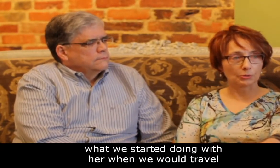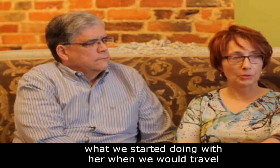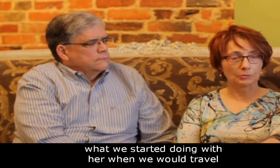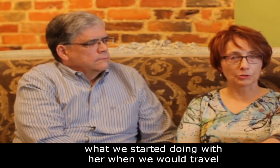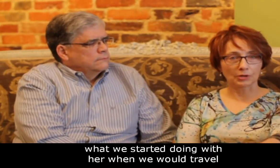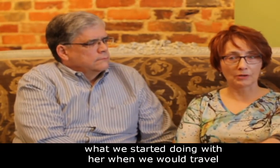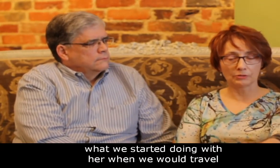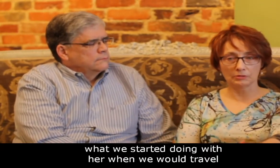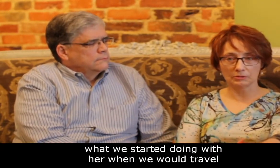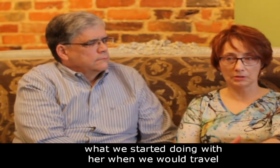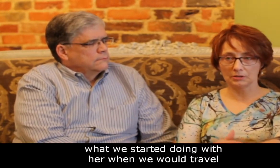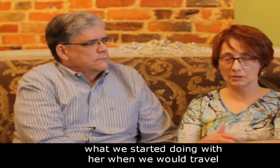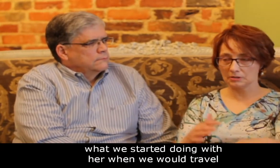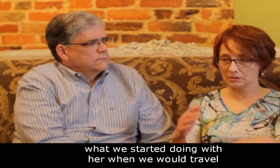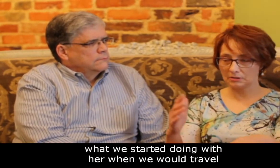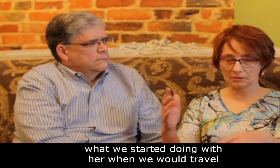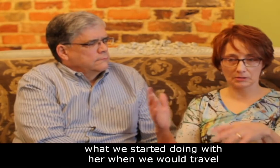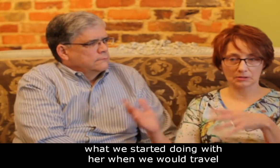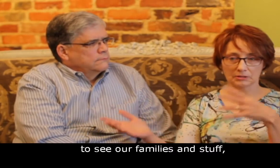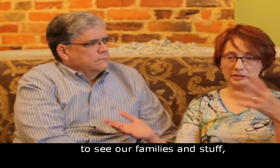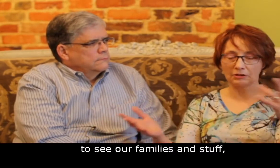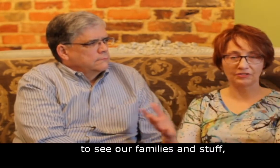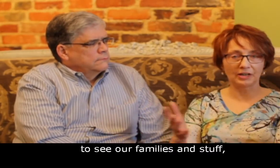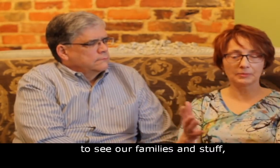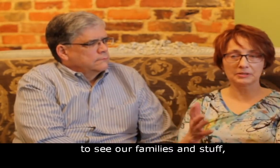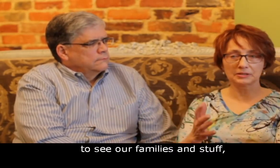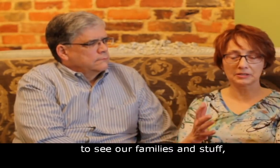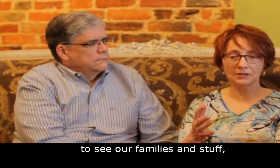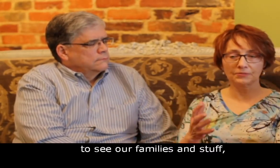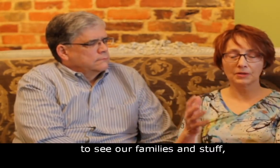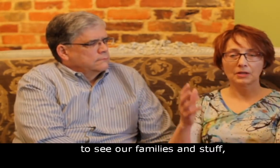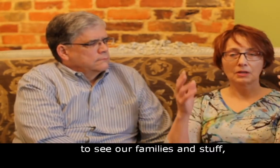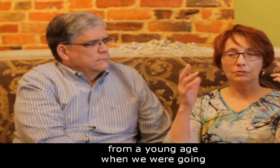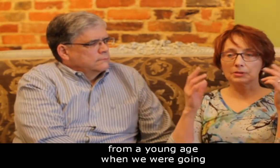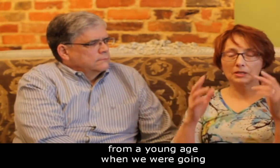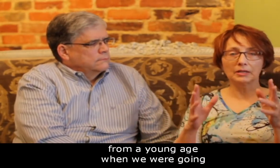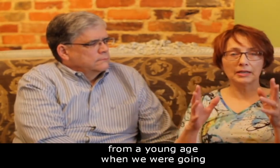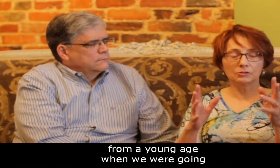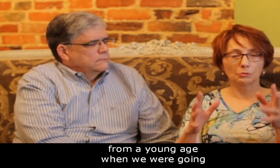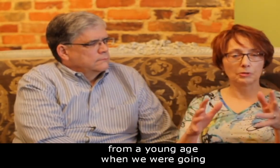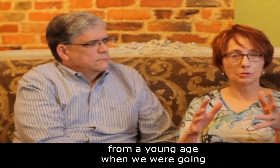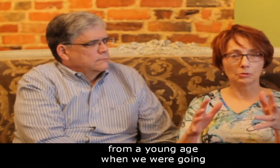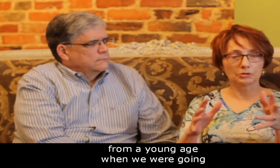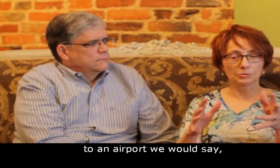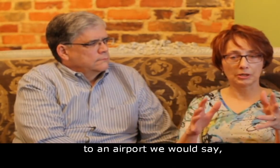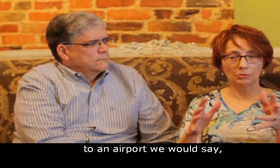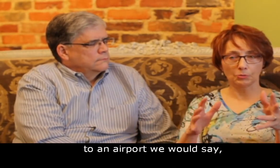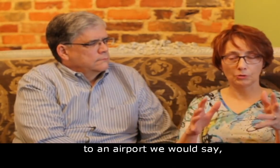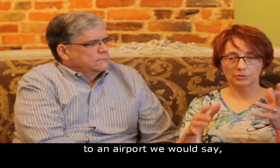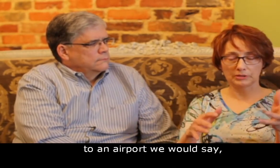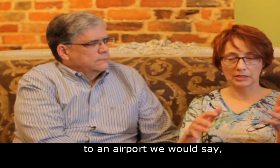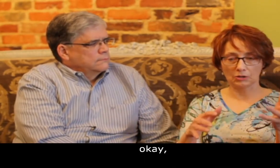we would travel to see our families and stuff, from a young age, when we would go into an airport, we'd say,